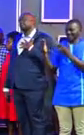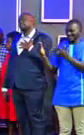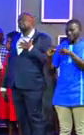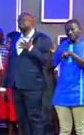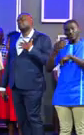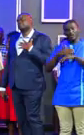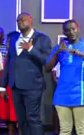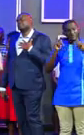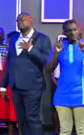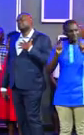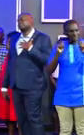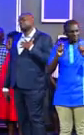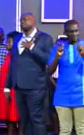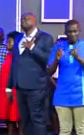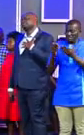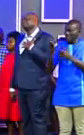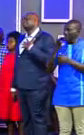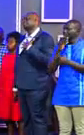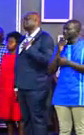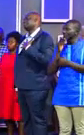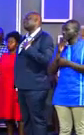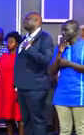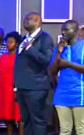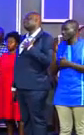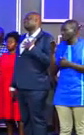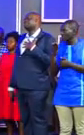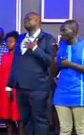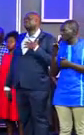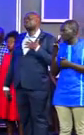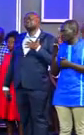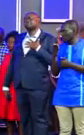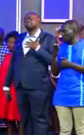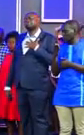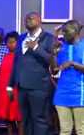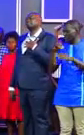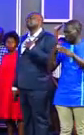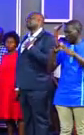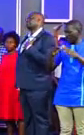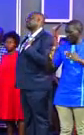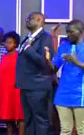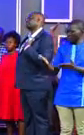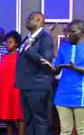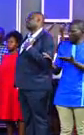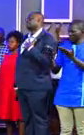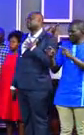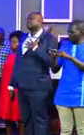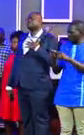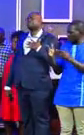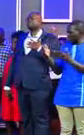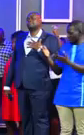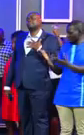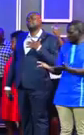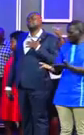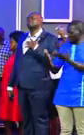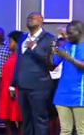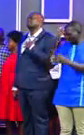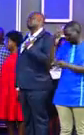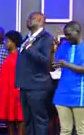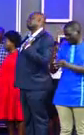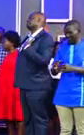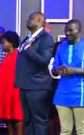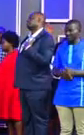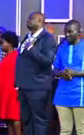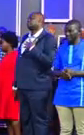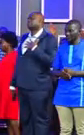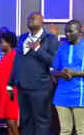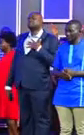obujulizi tuwaliwo omusajja ng'ab'ennyumba be baamusitula n'owonya ku lw'okukkiriza kwabwe